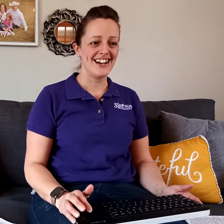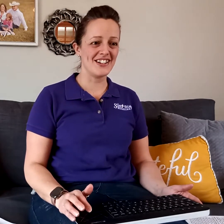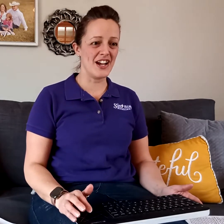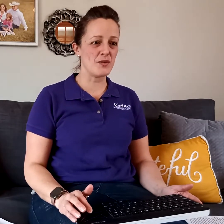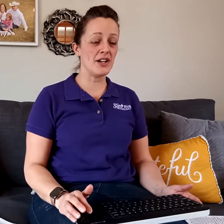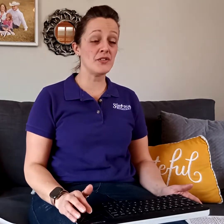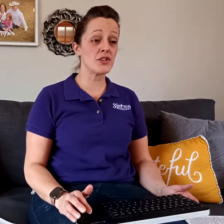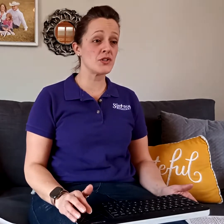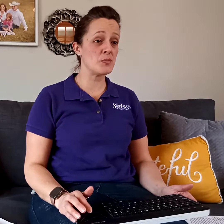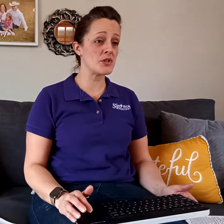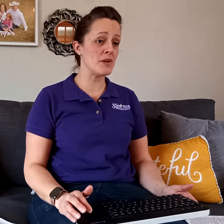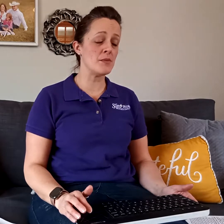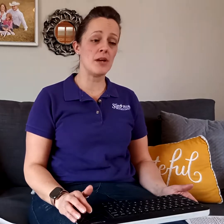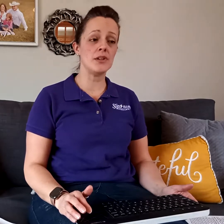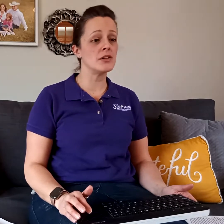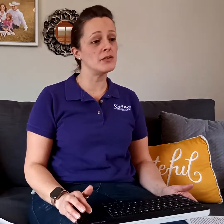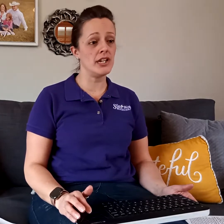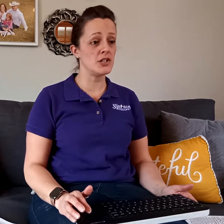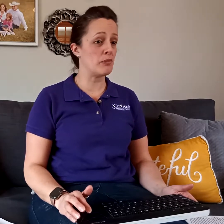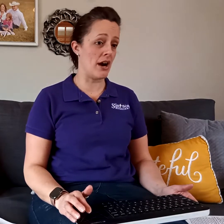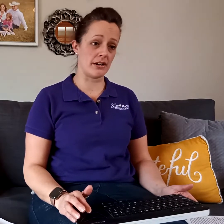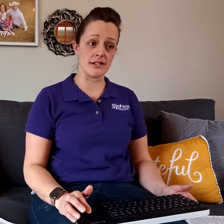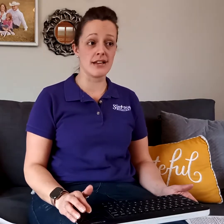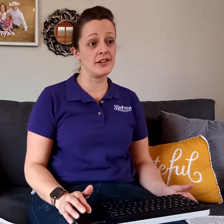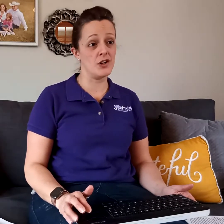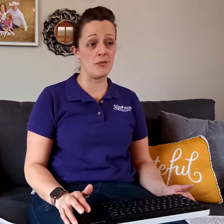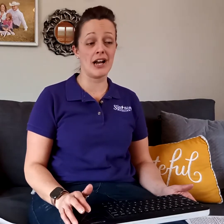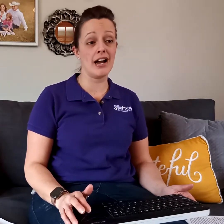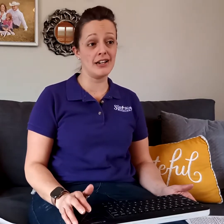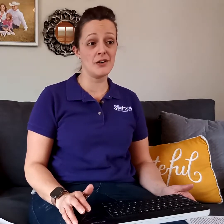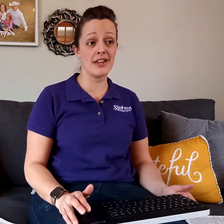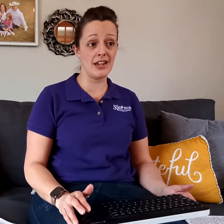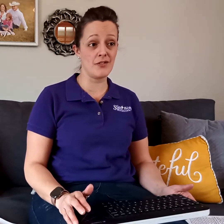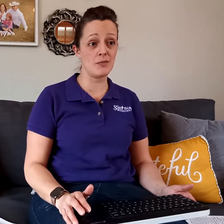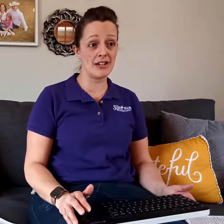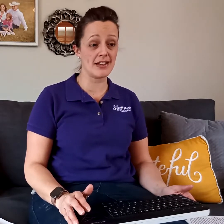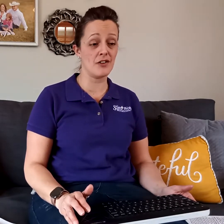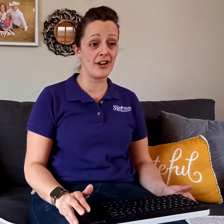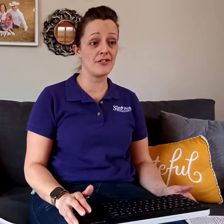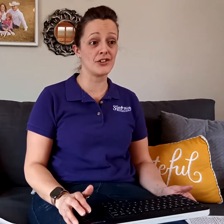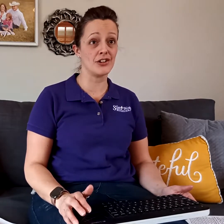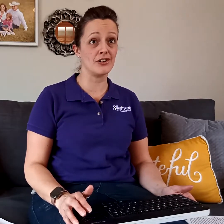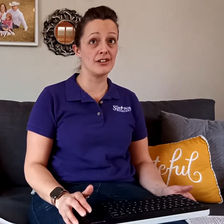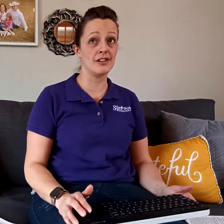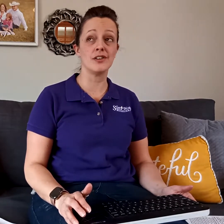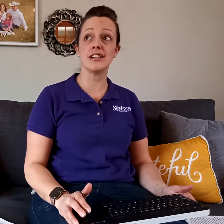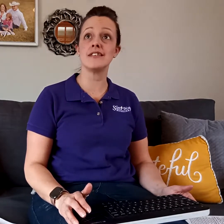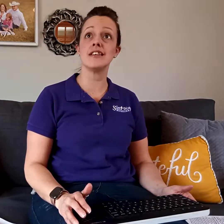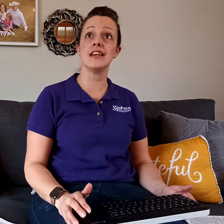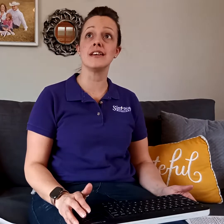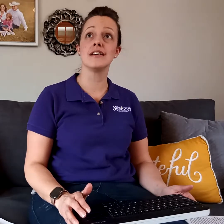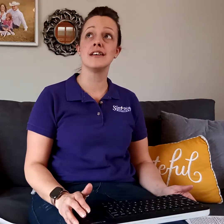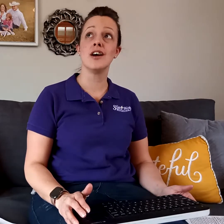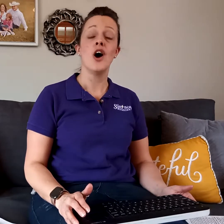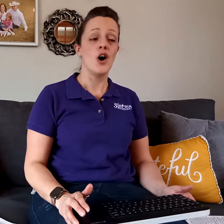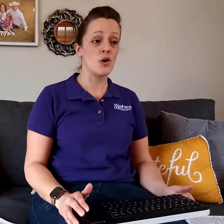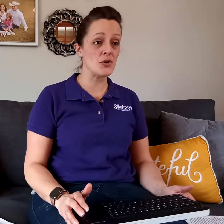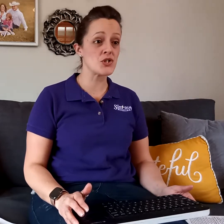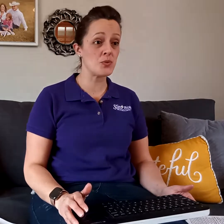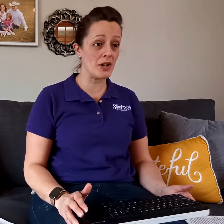right. Well, if you're super smart, maybe you don't need to practice. I don't know. But I know that even myself after, let's see, almost 12